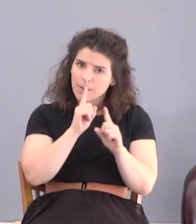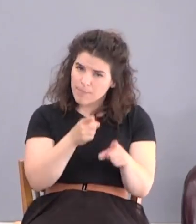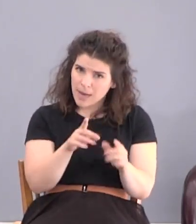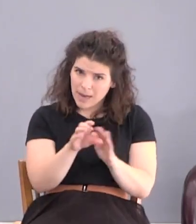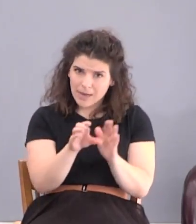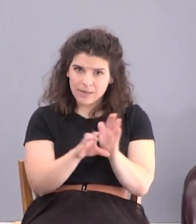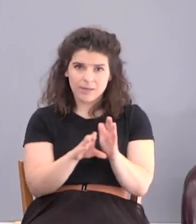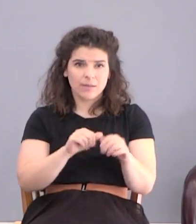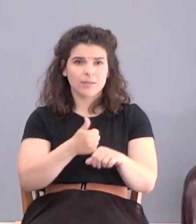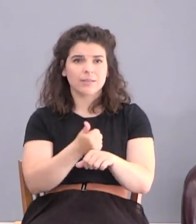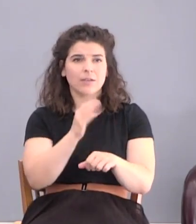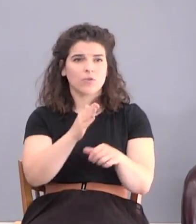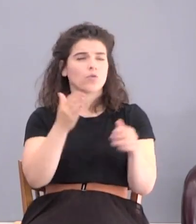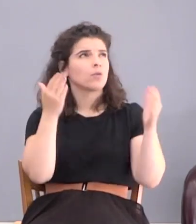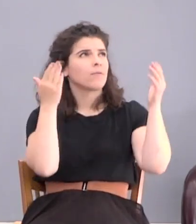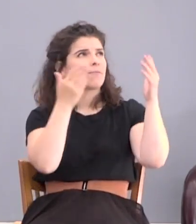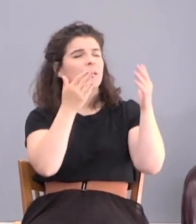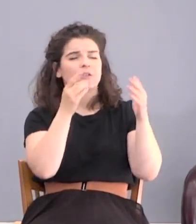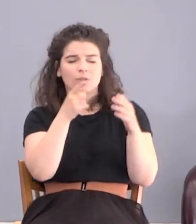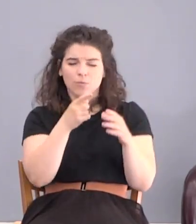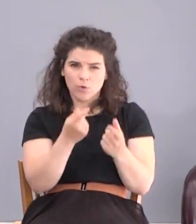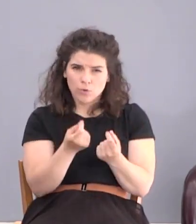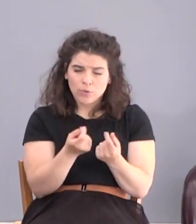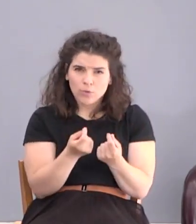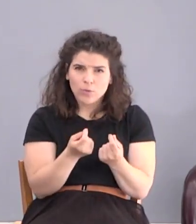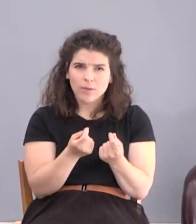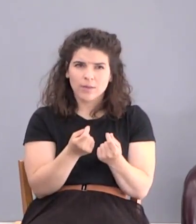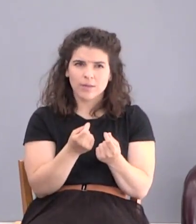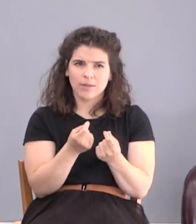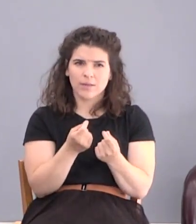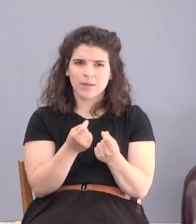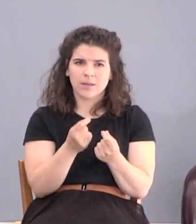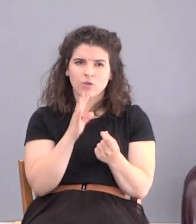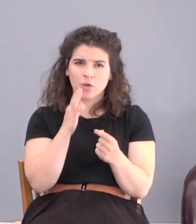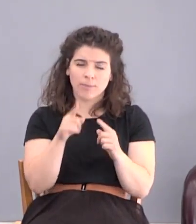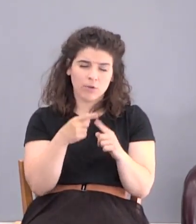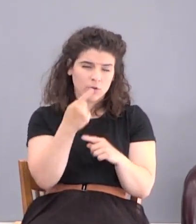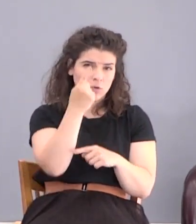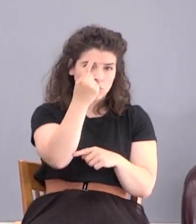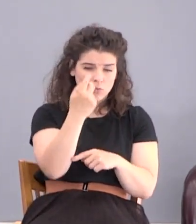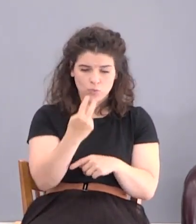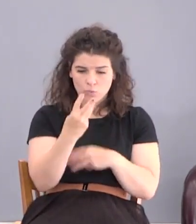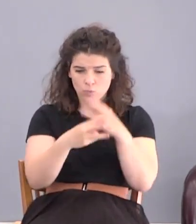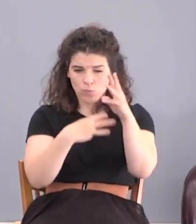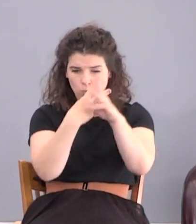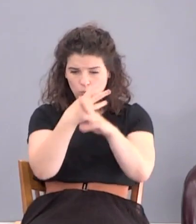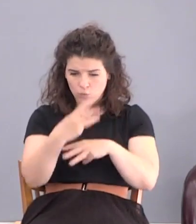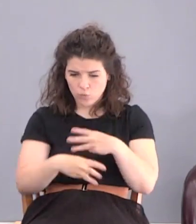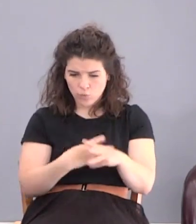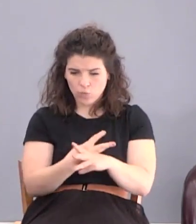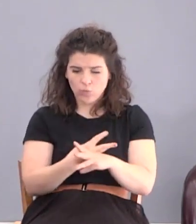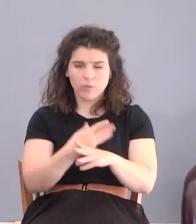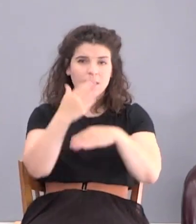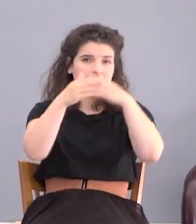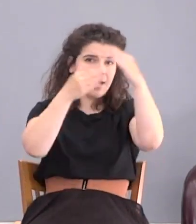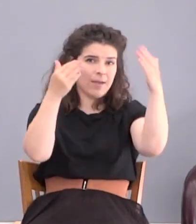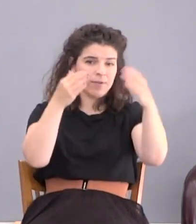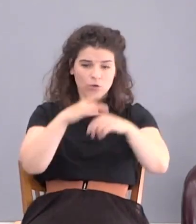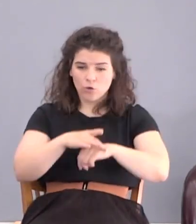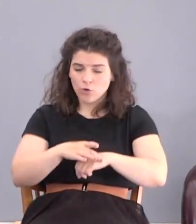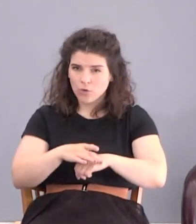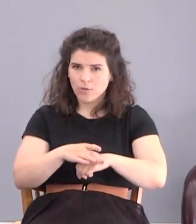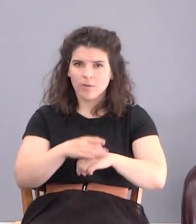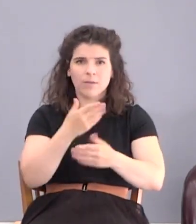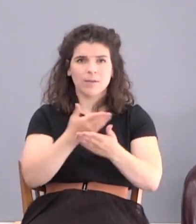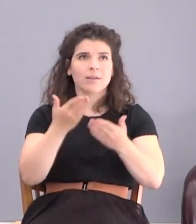right? Set your affection. This is what you should be doing. And then he references the two realms again. Things above, not things on the earth. It's amazing. You go